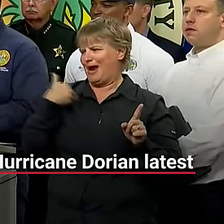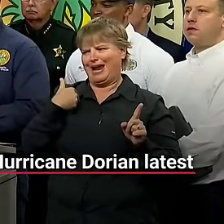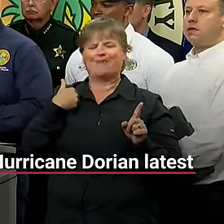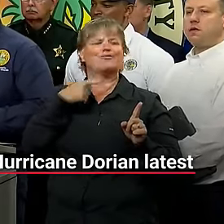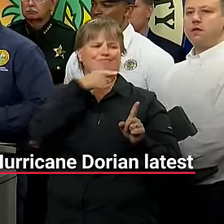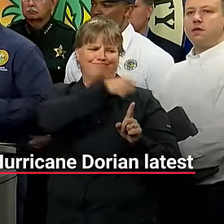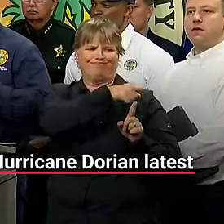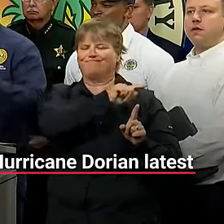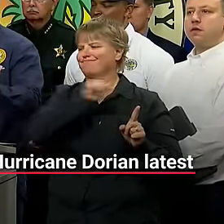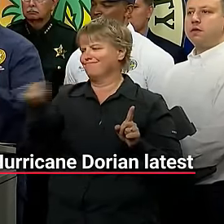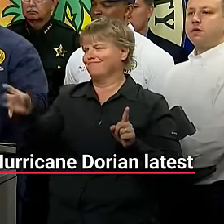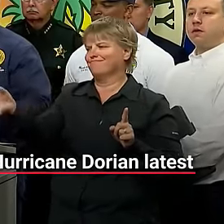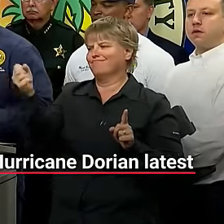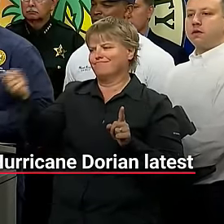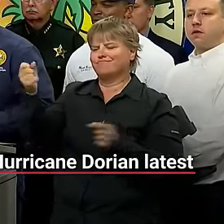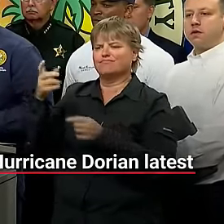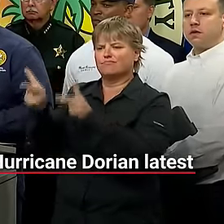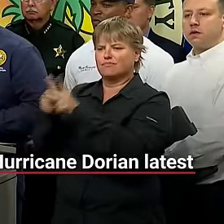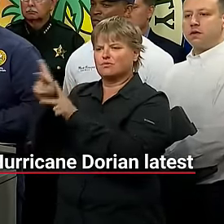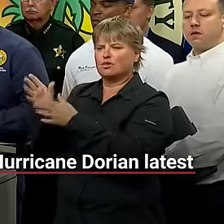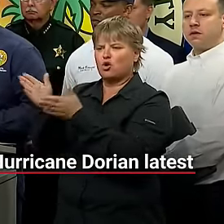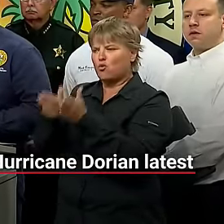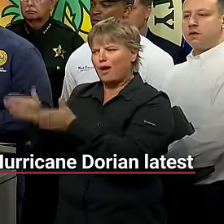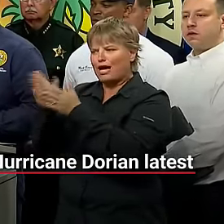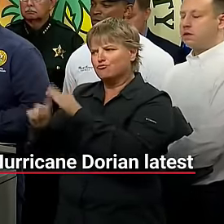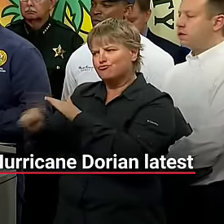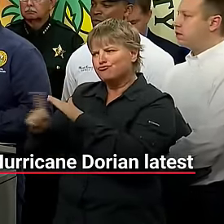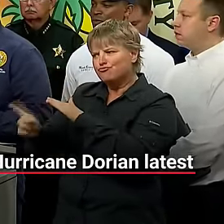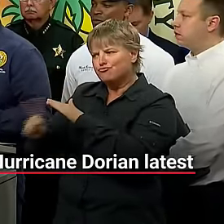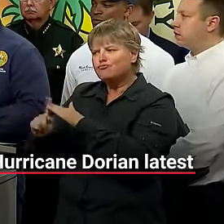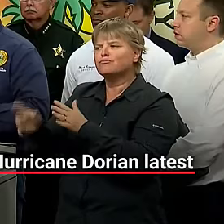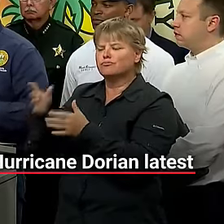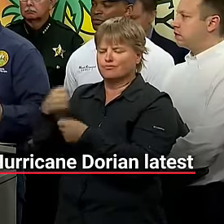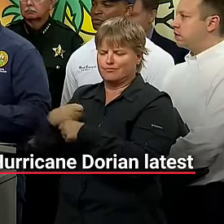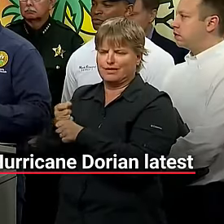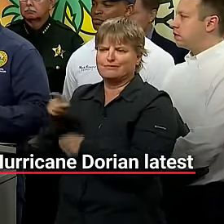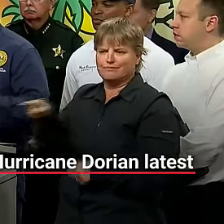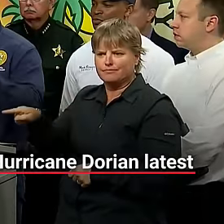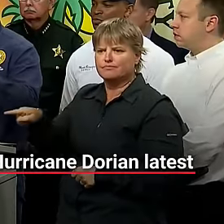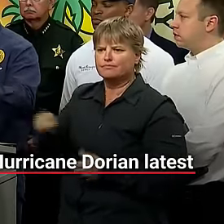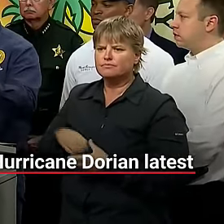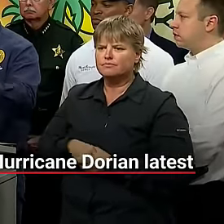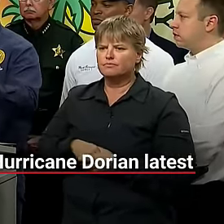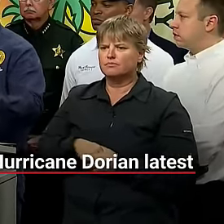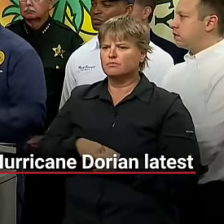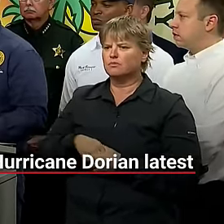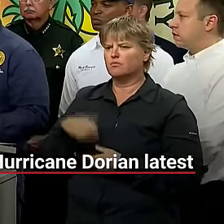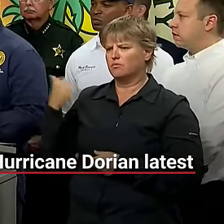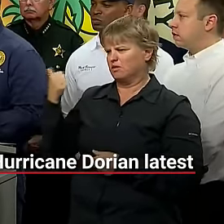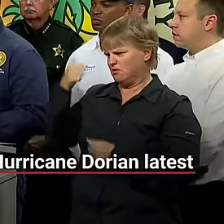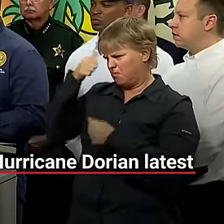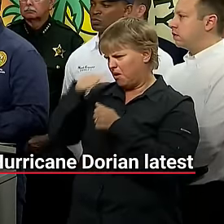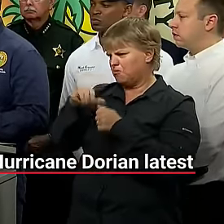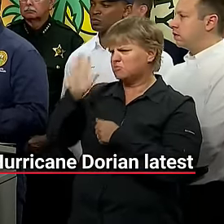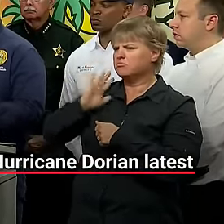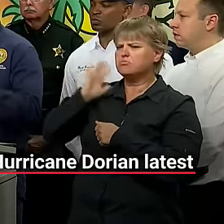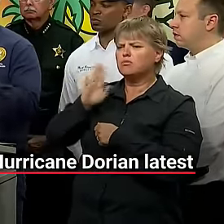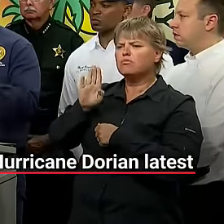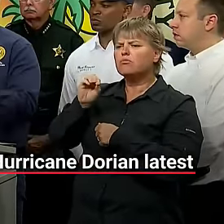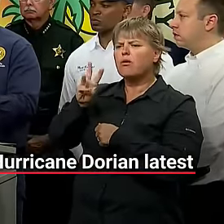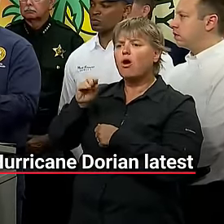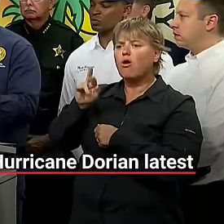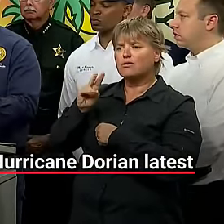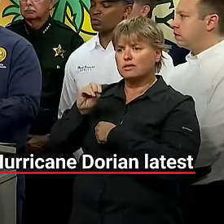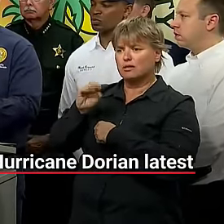arrangements. I mean, you know, I'm glad that this case came down in Broward. I'm glad it happened, but I'm glad those people are being held accountable, because